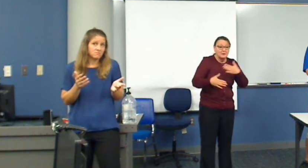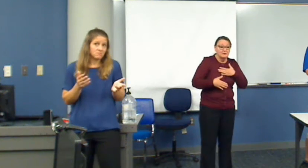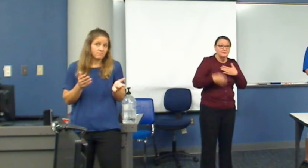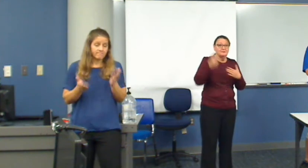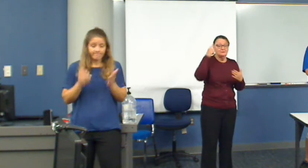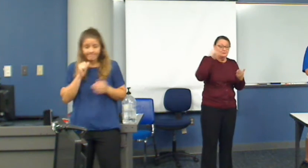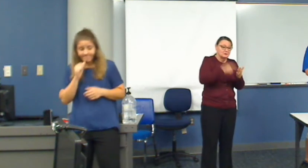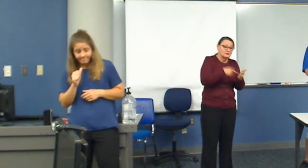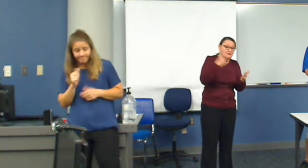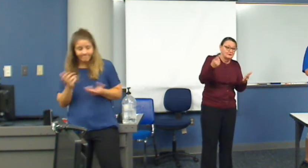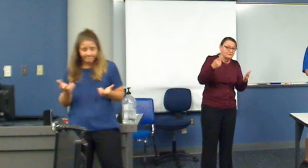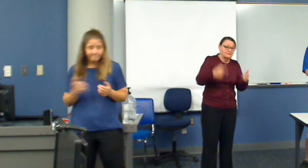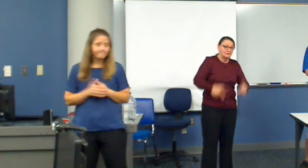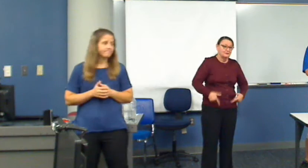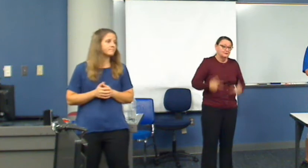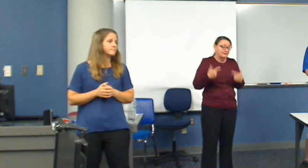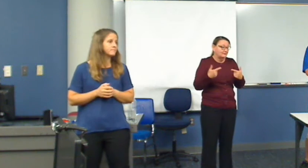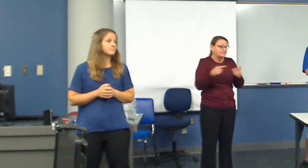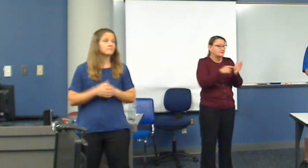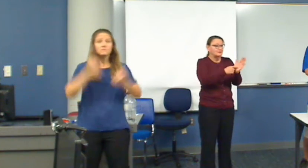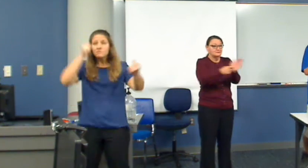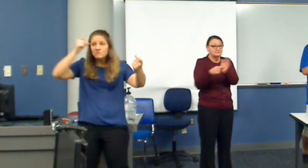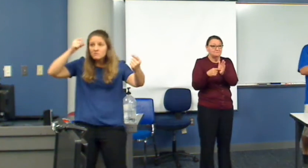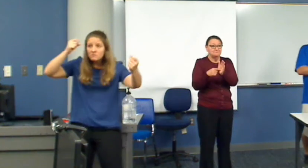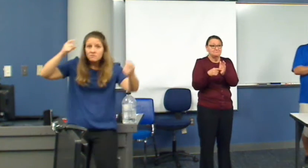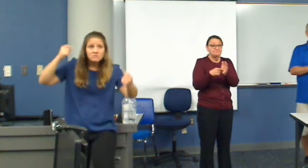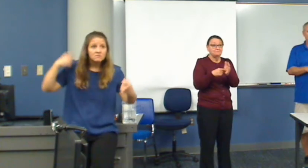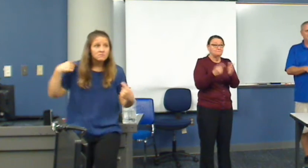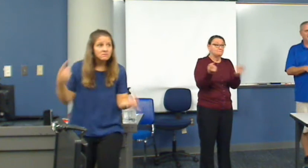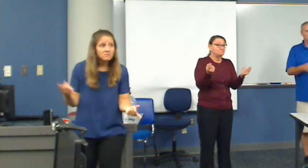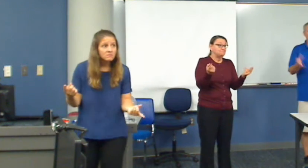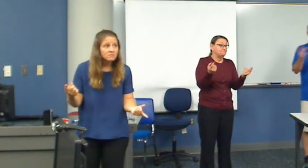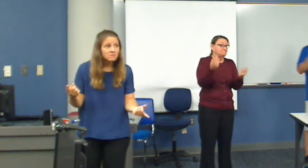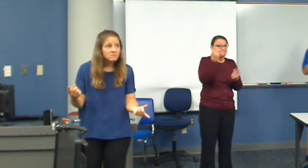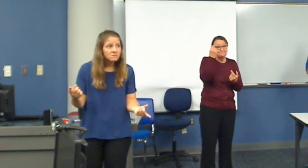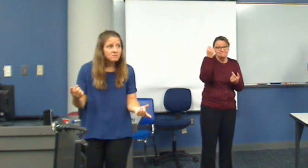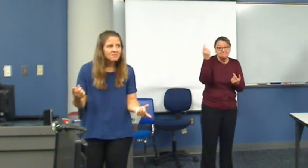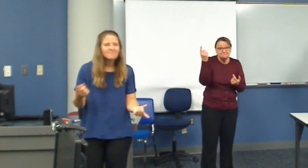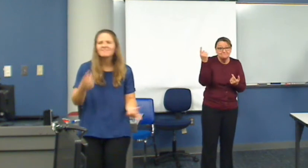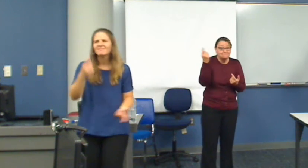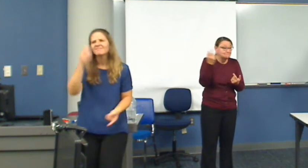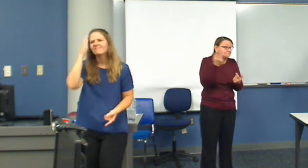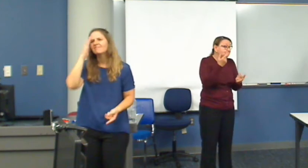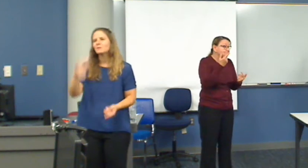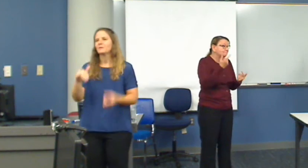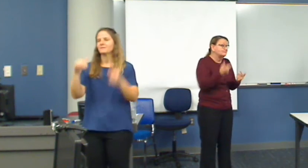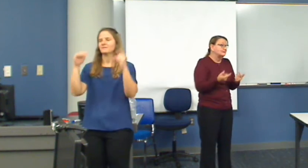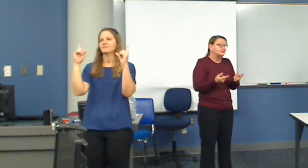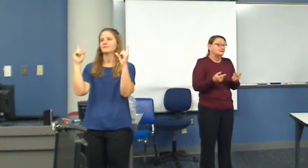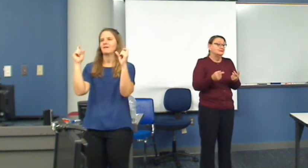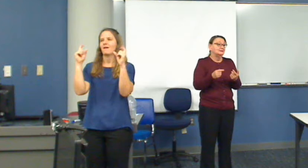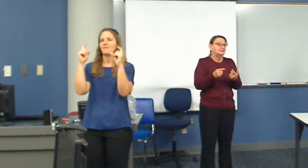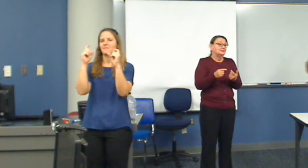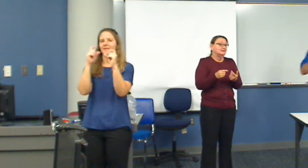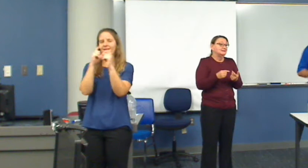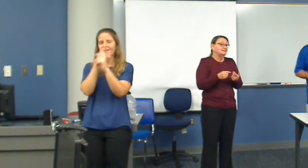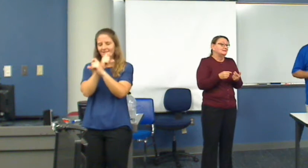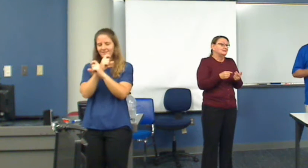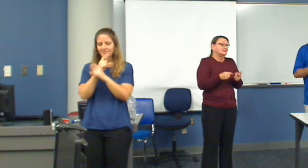life. You all with me so far? I know it's kind of hard to get this without doing a little